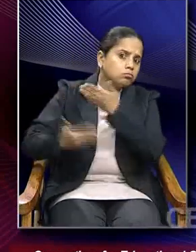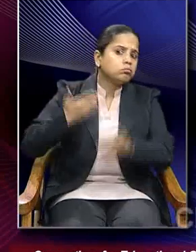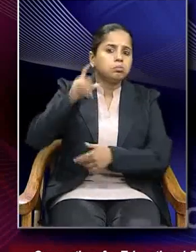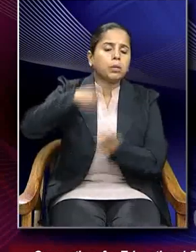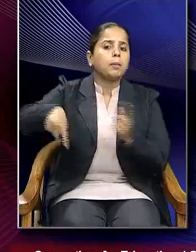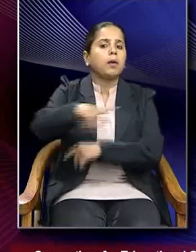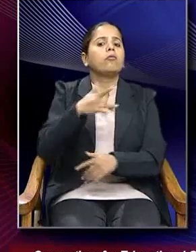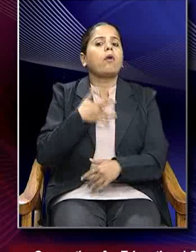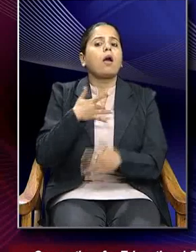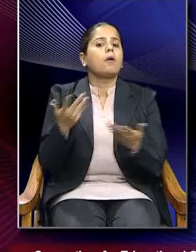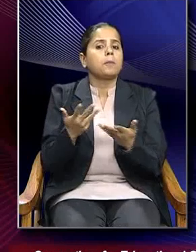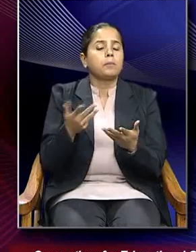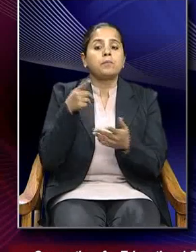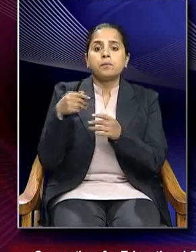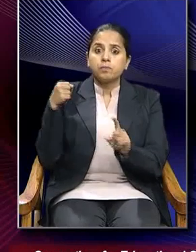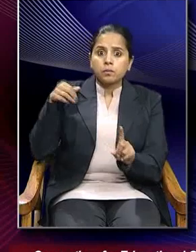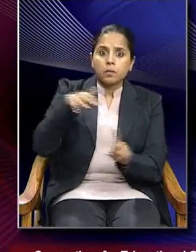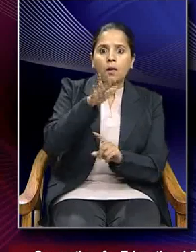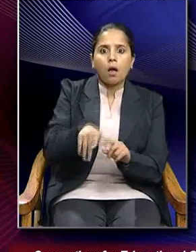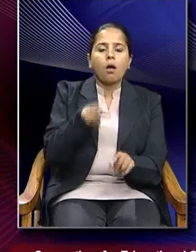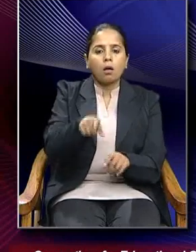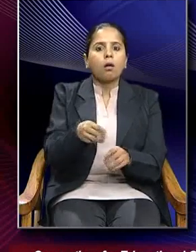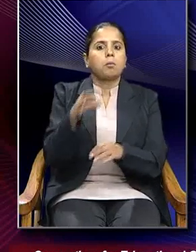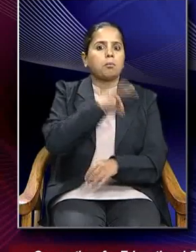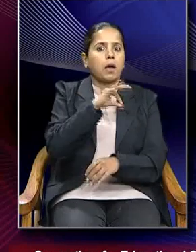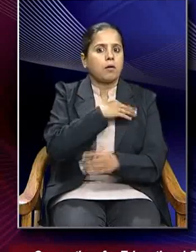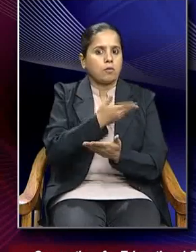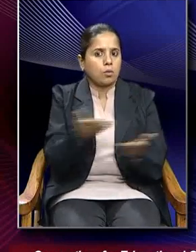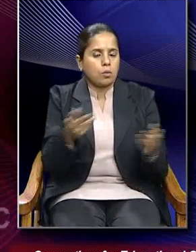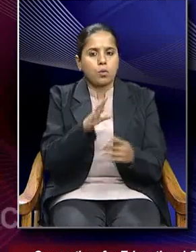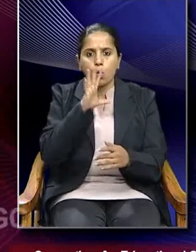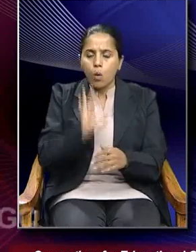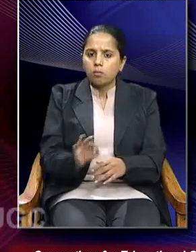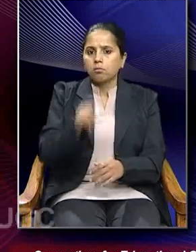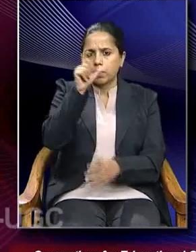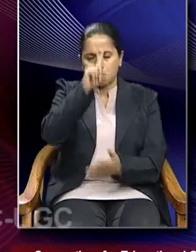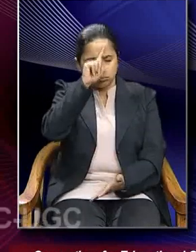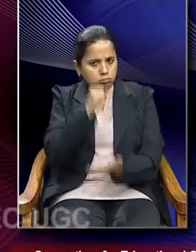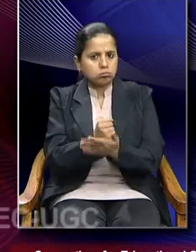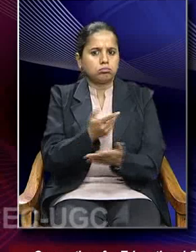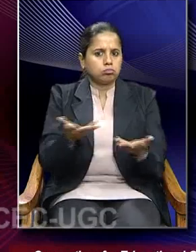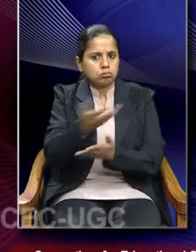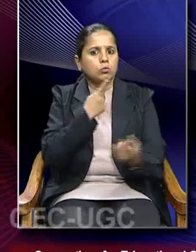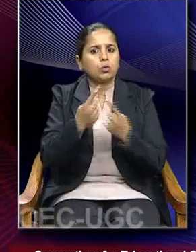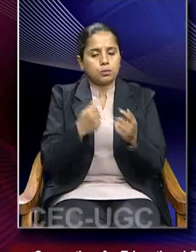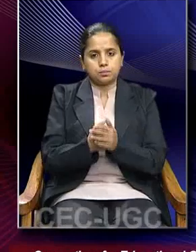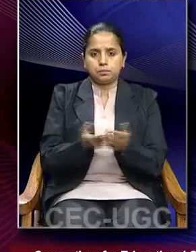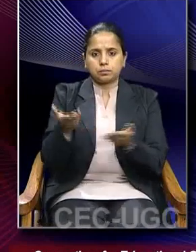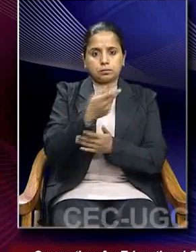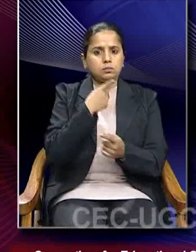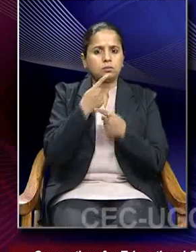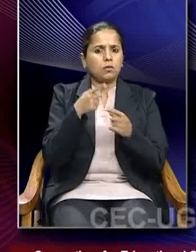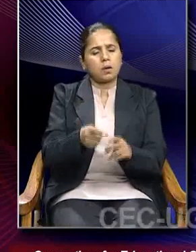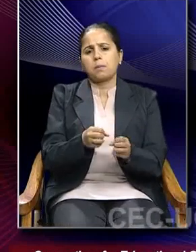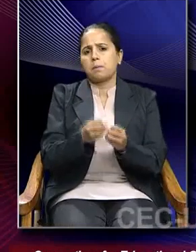and those influences work to benefit or detriment the people they interact with. So, there's so